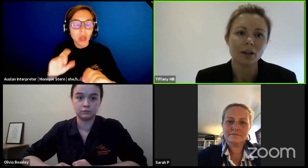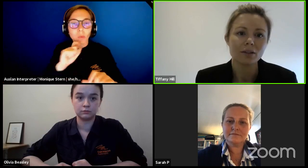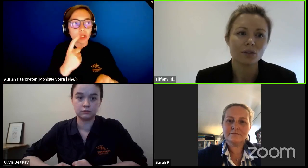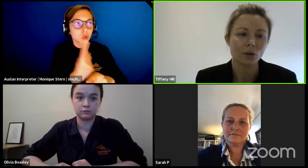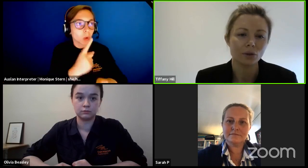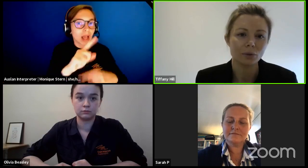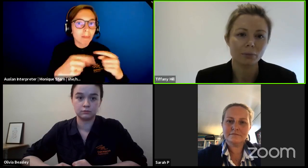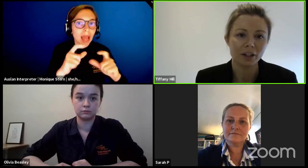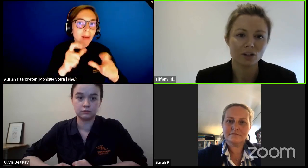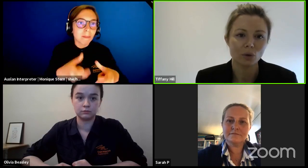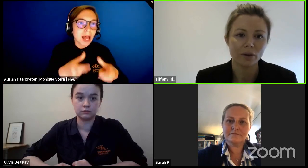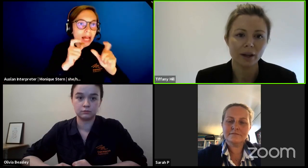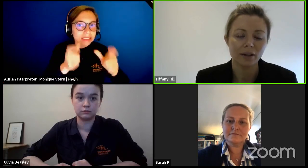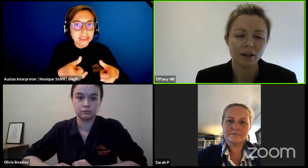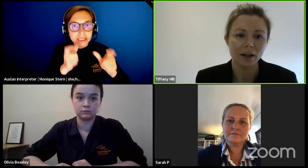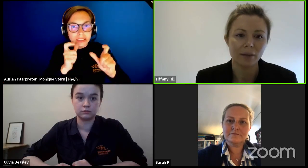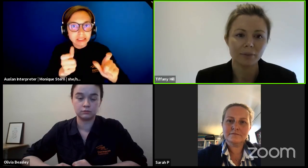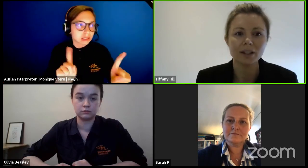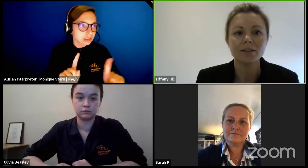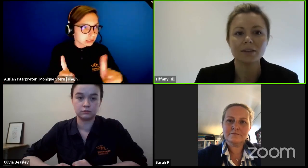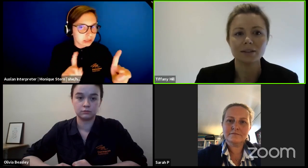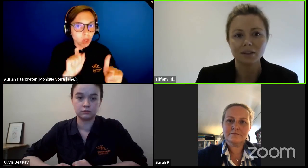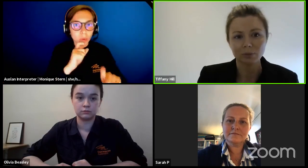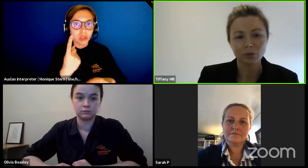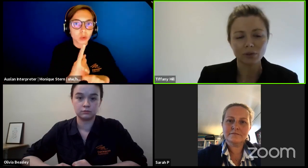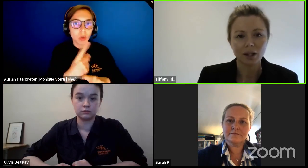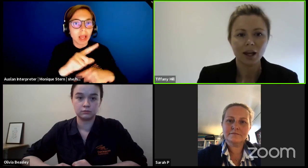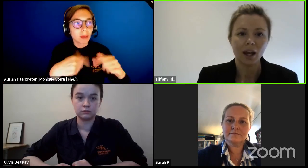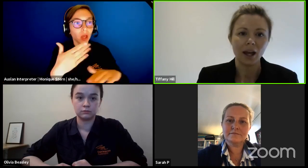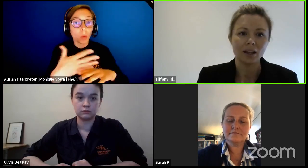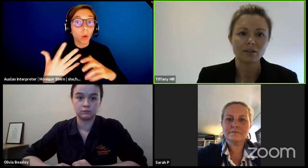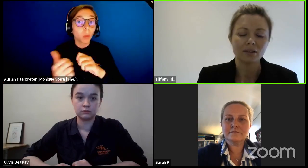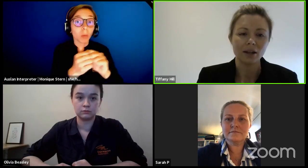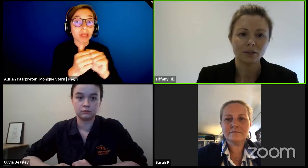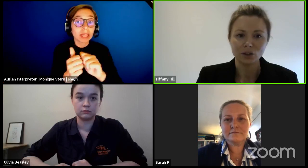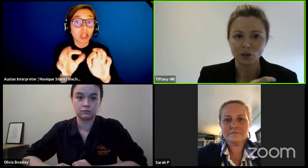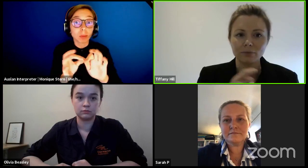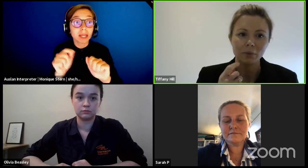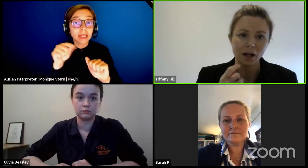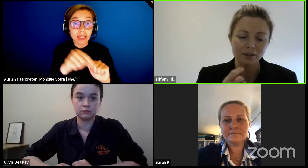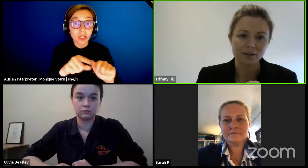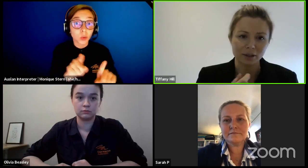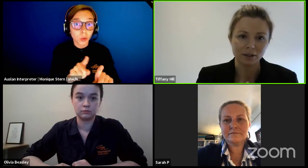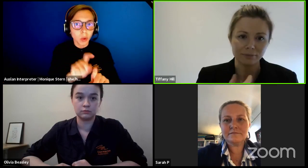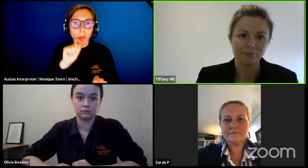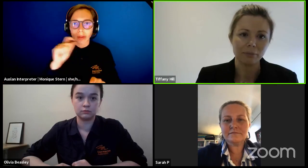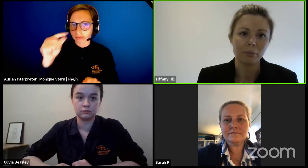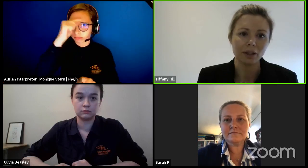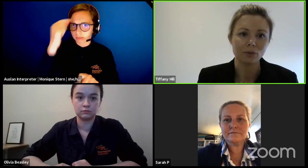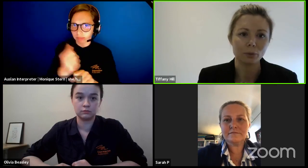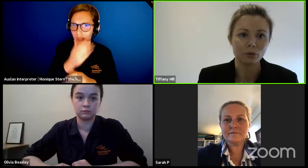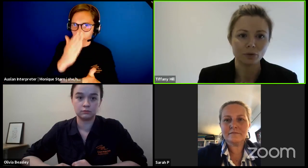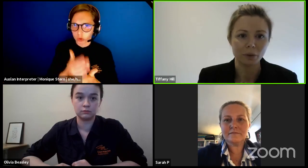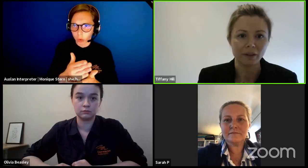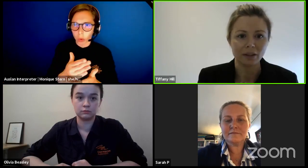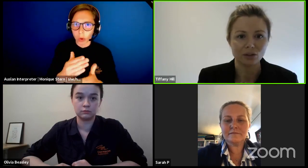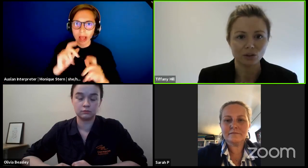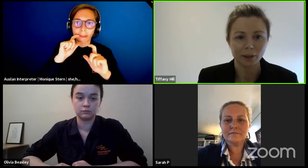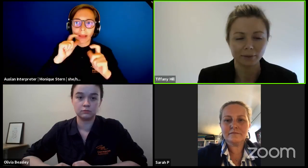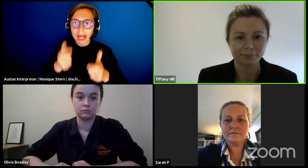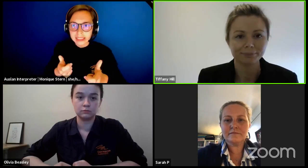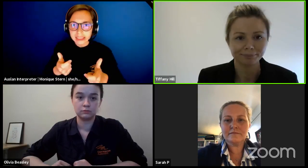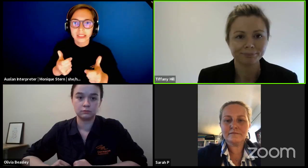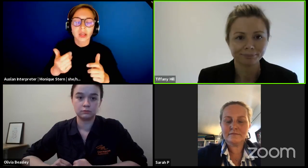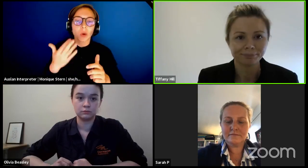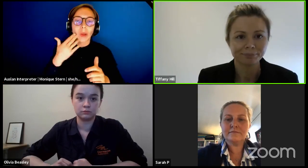wearing. So we'll make sure that it is accessible and that, you know, masks are being removed when they need